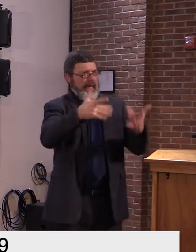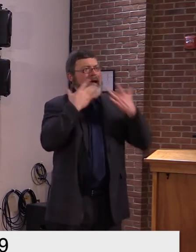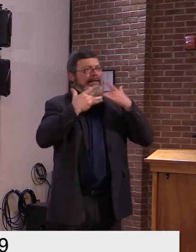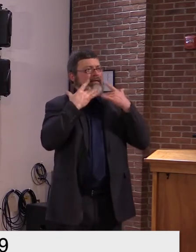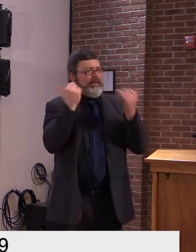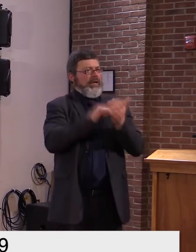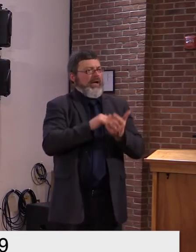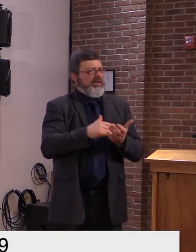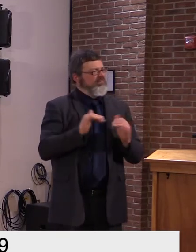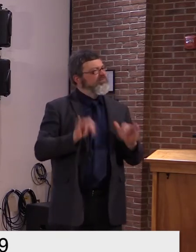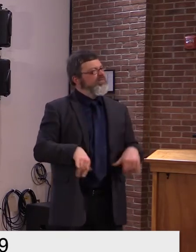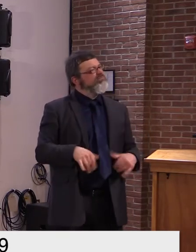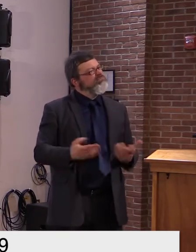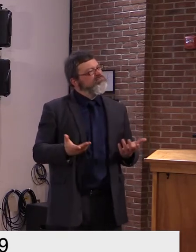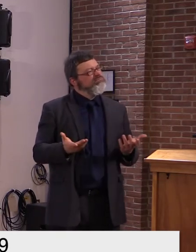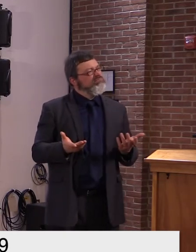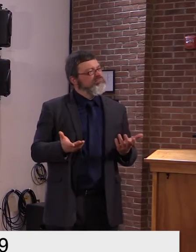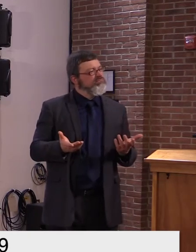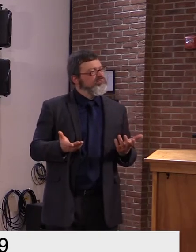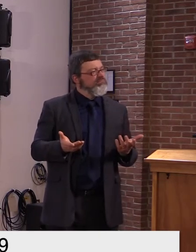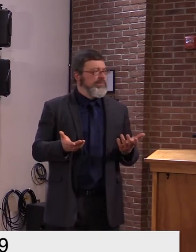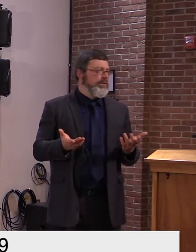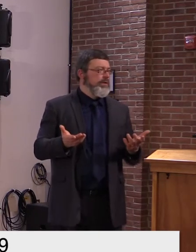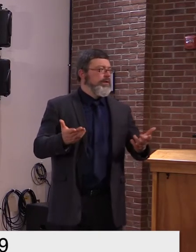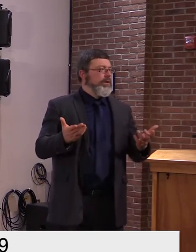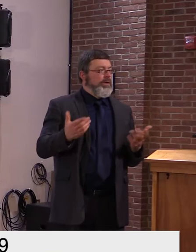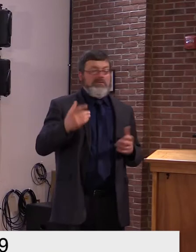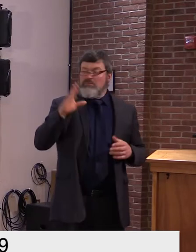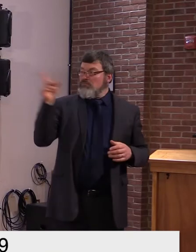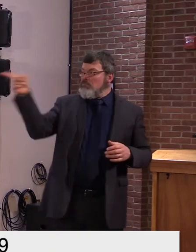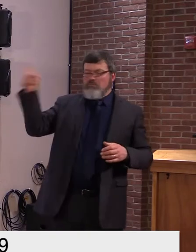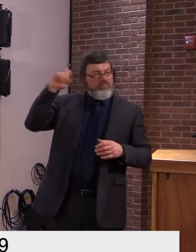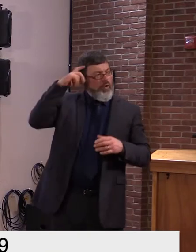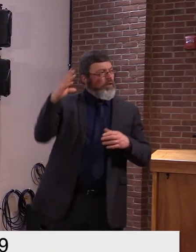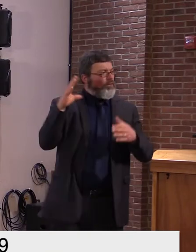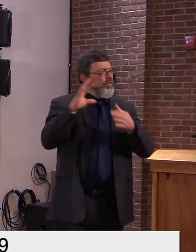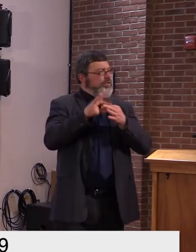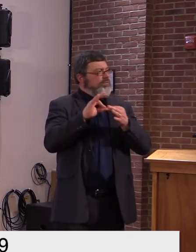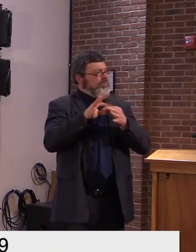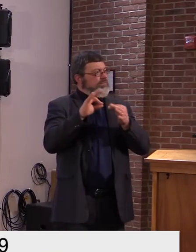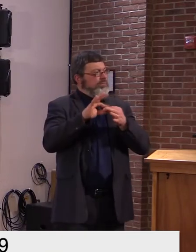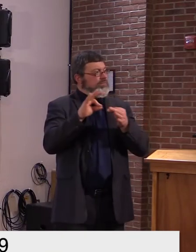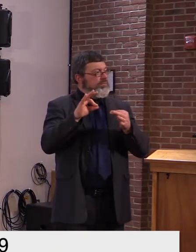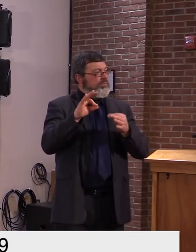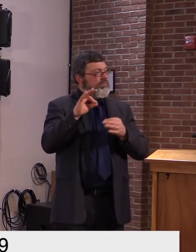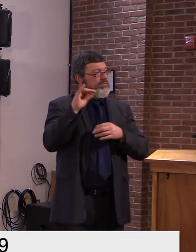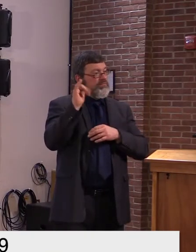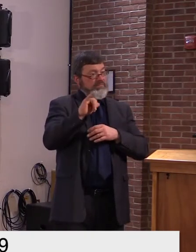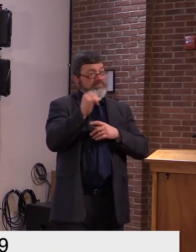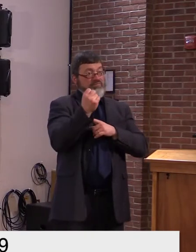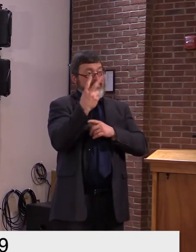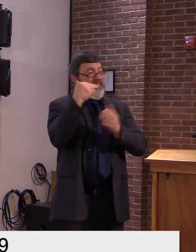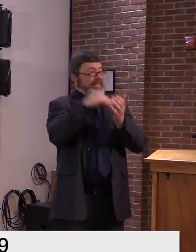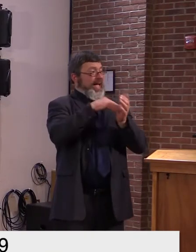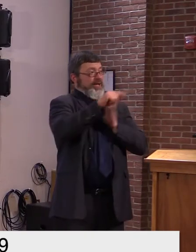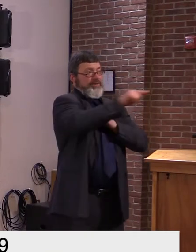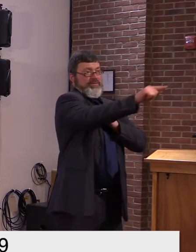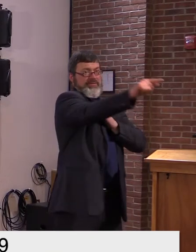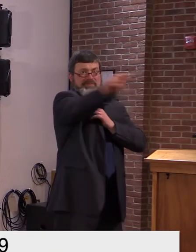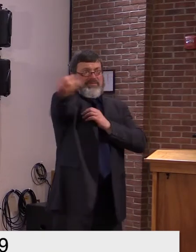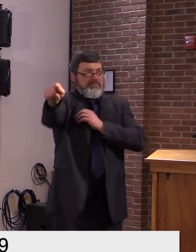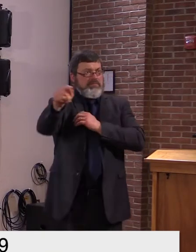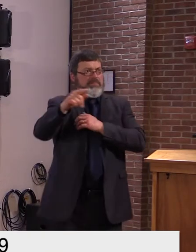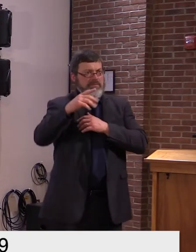you talking at one of your earlier press conferences about these 12,000 Vermonters who had no way to pay their bills. And thank goodness we were able